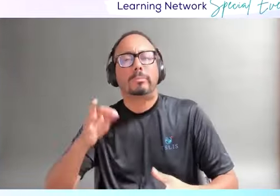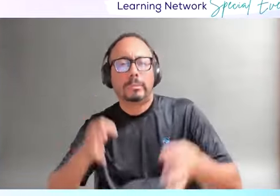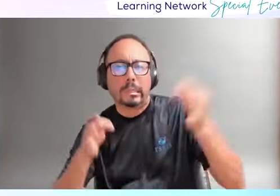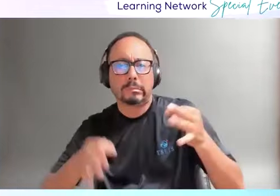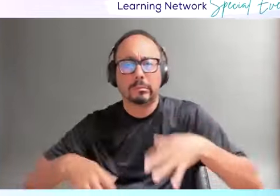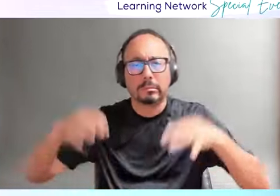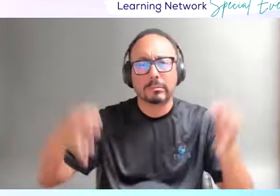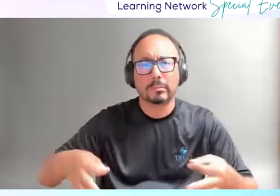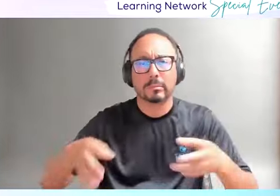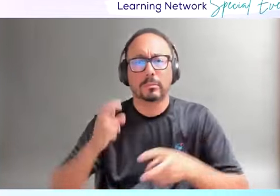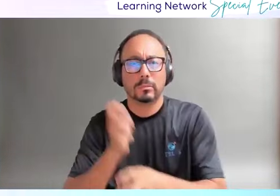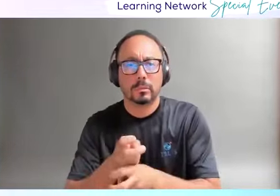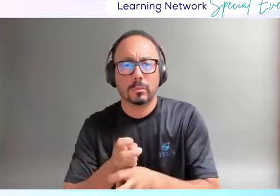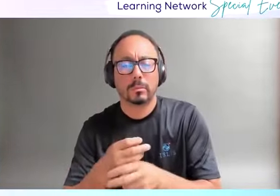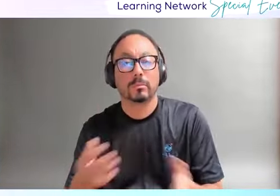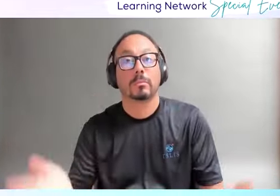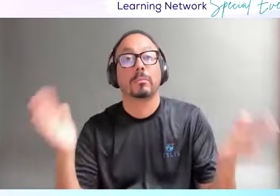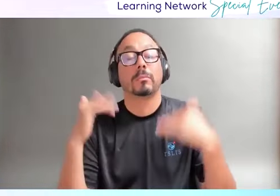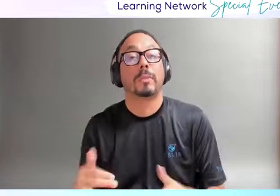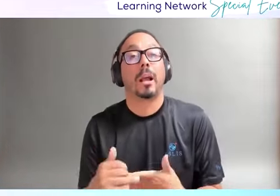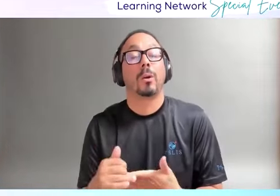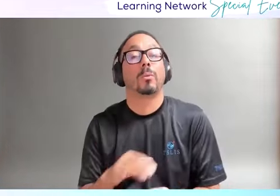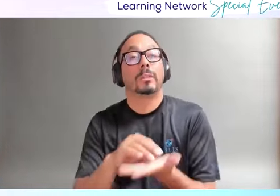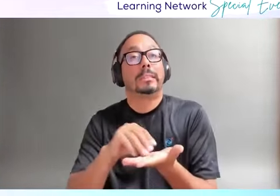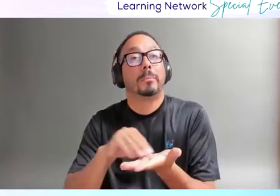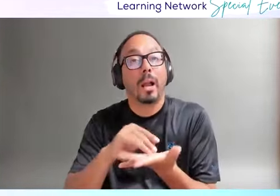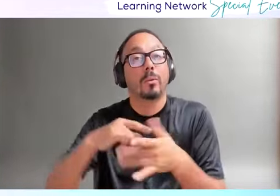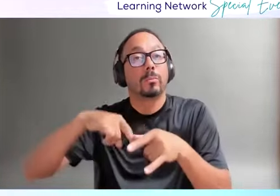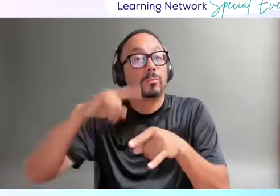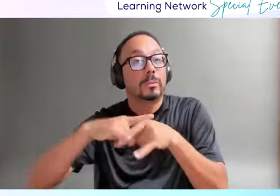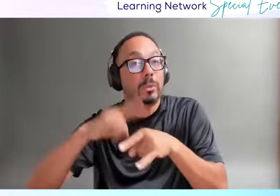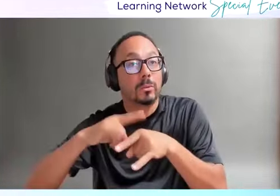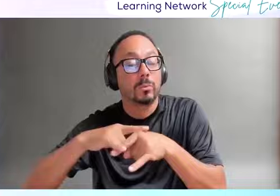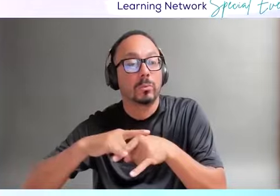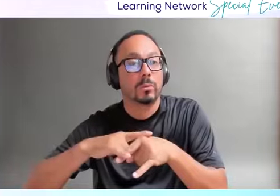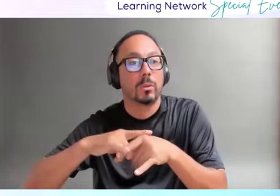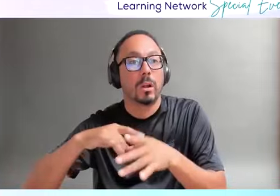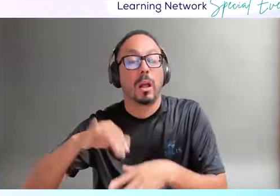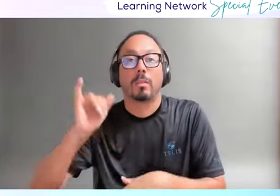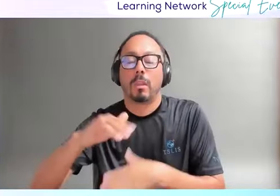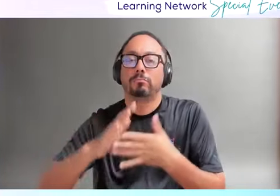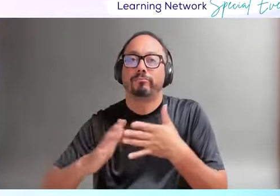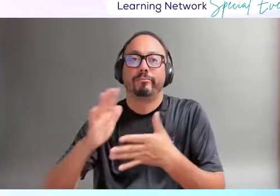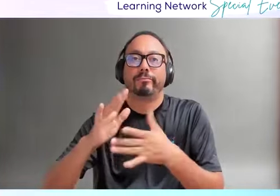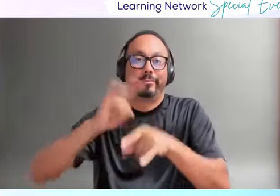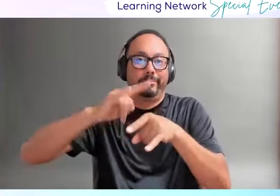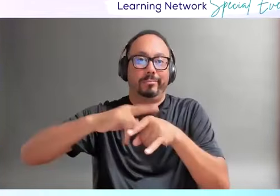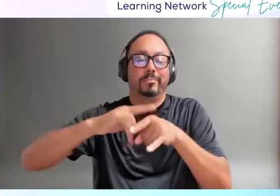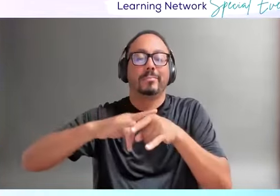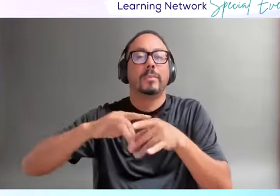Tobacco, totally different sort of drug, even though it's the #1 public health problem in the substance use field.